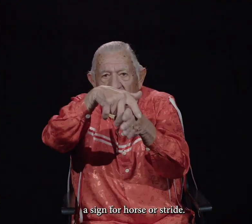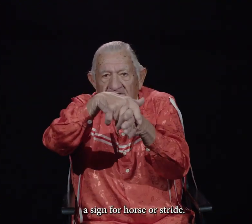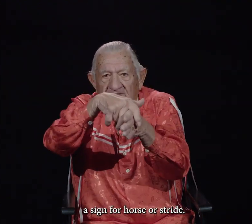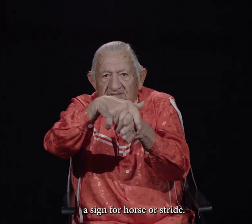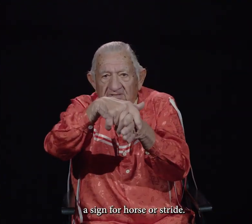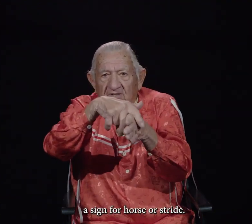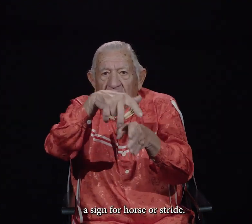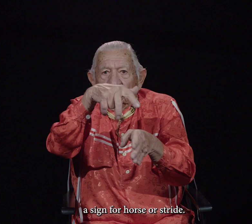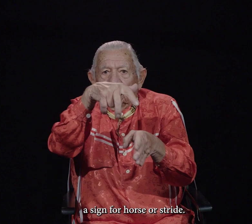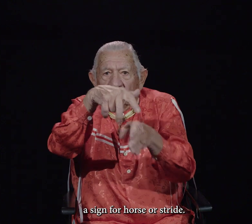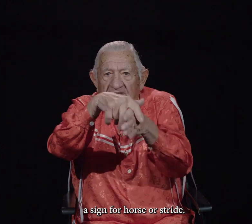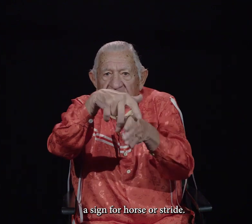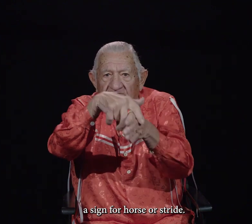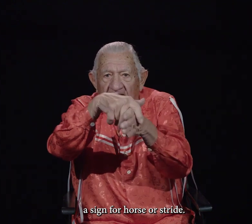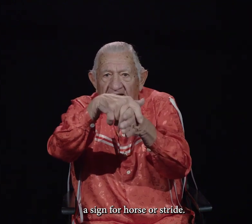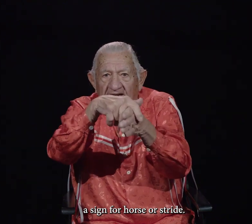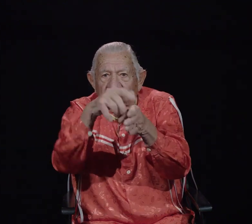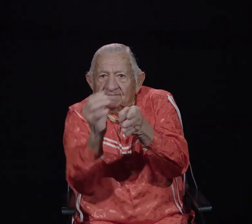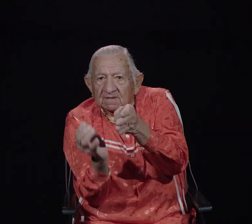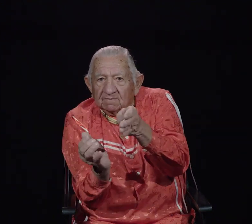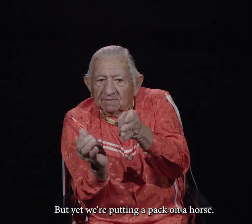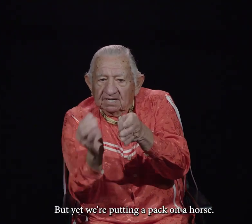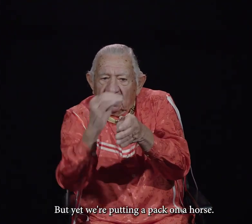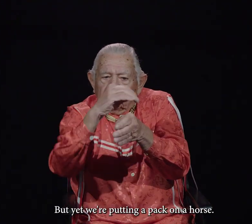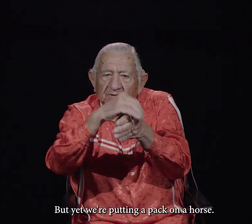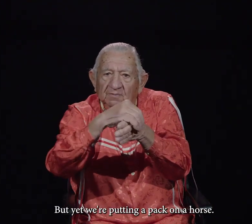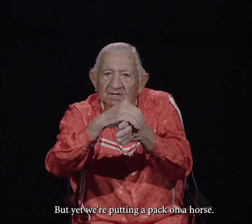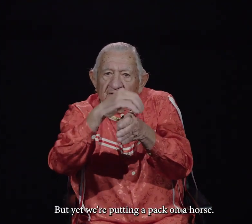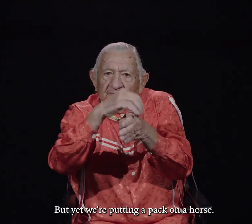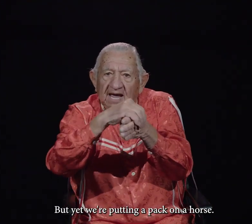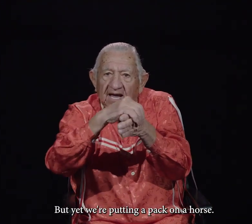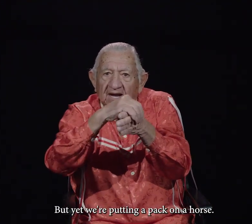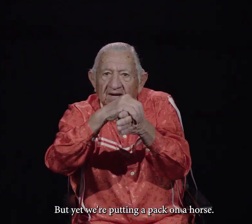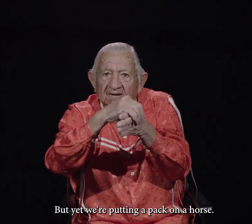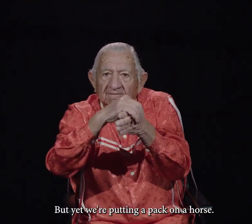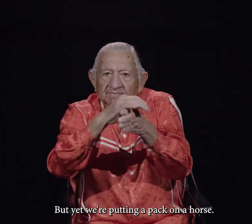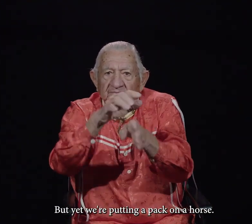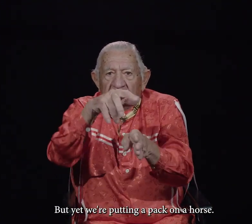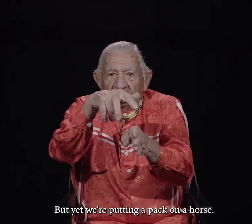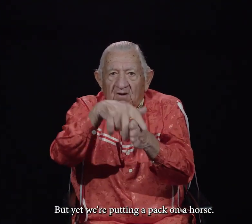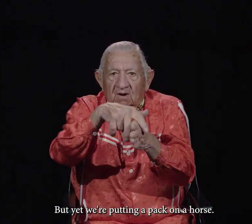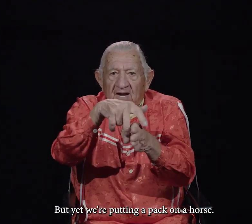horse or a stride, but yet we're putting a pack on that